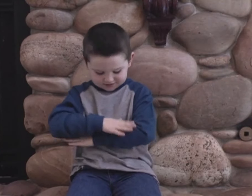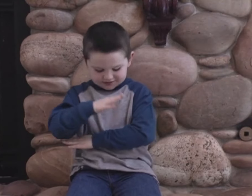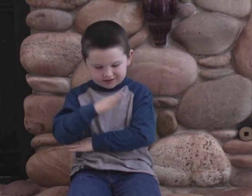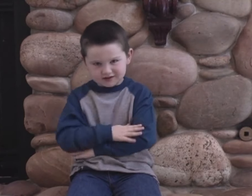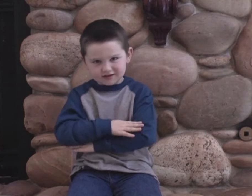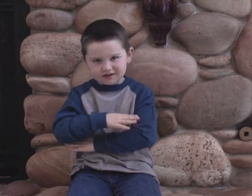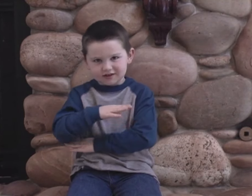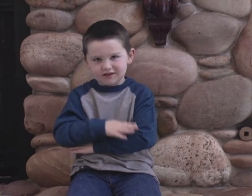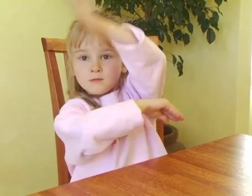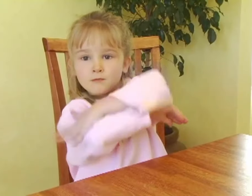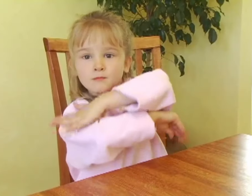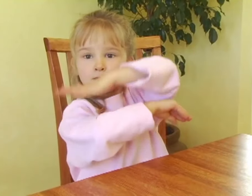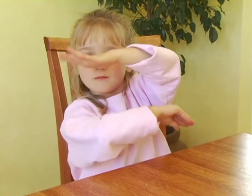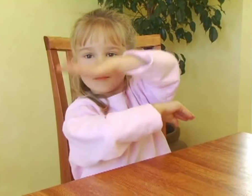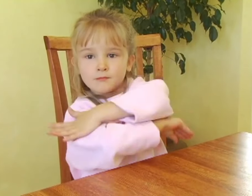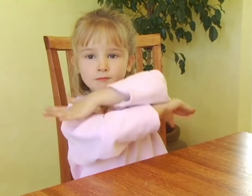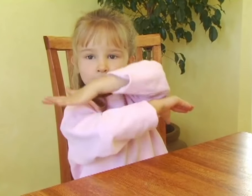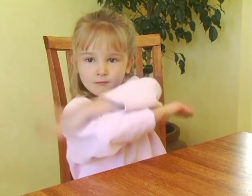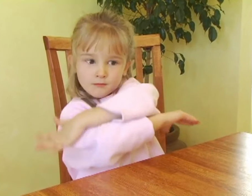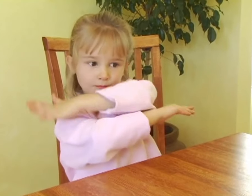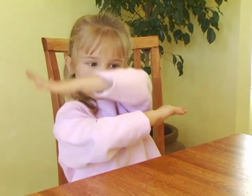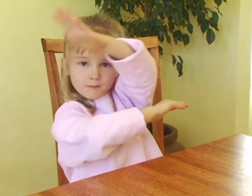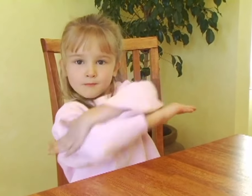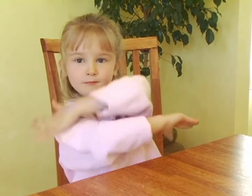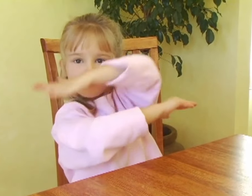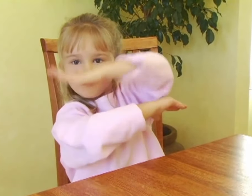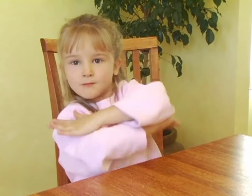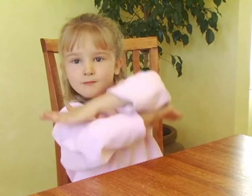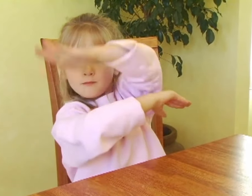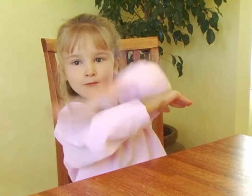Table. Your arms make a table.